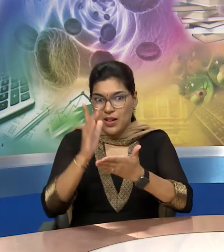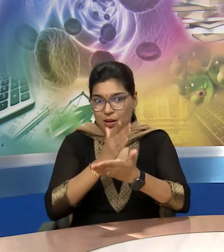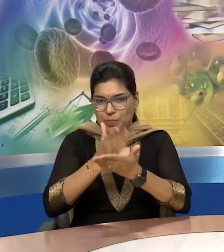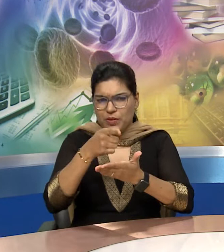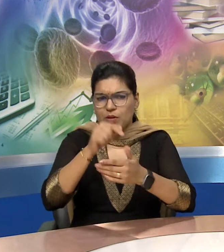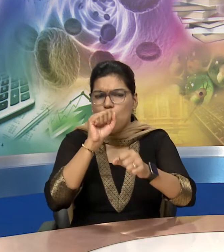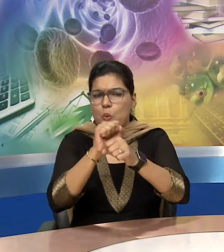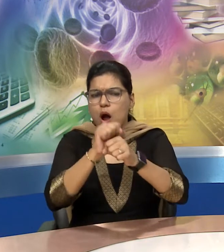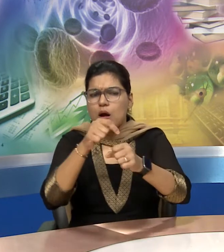center.